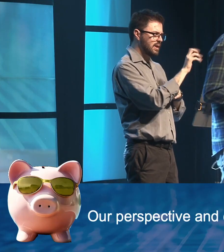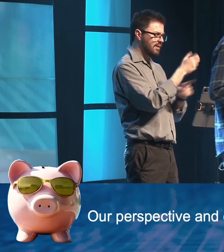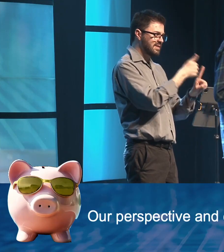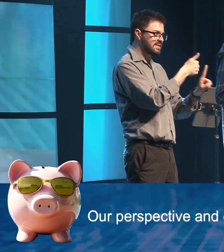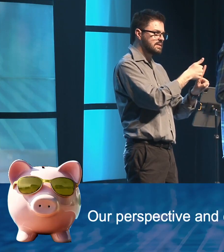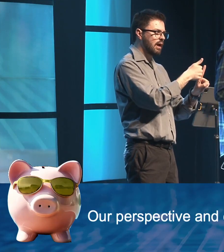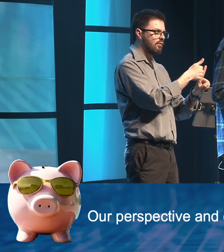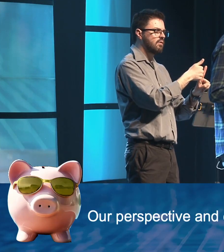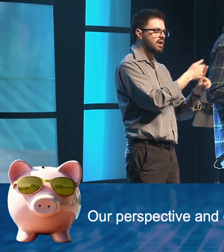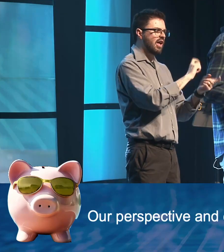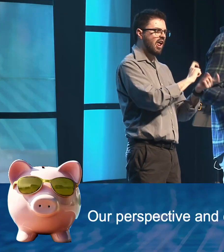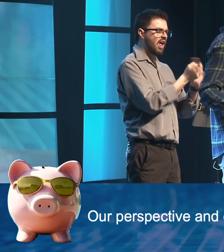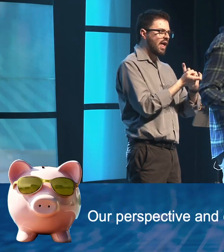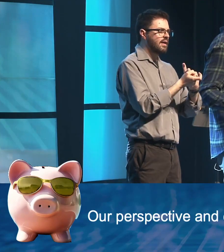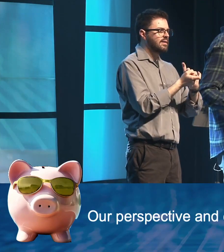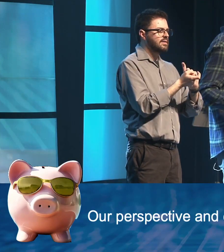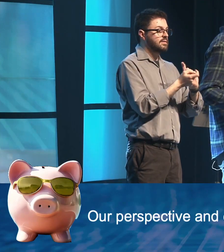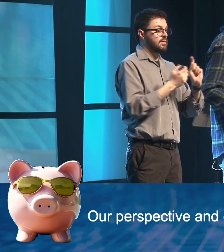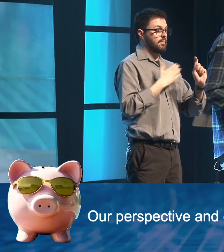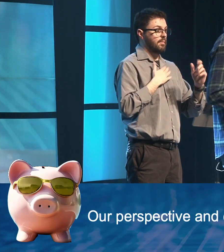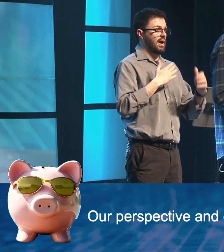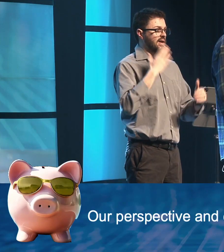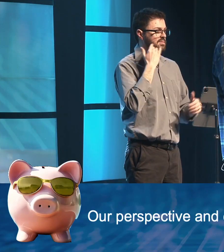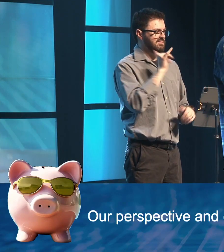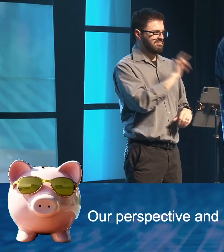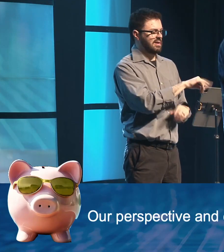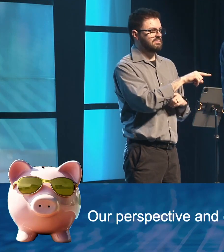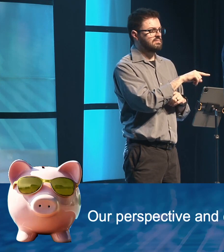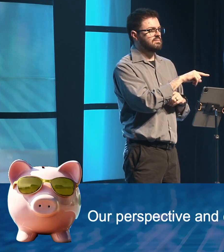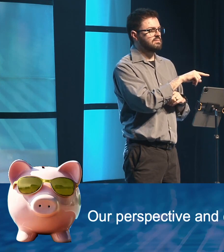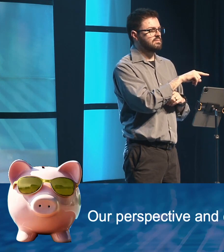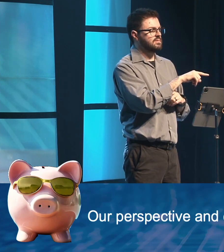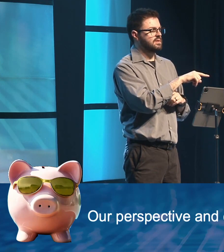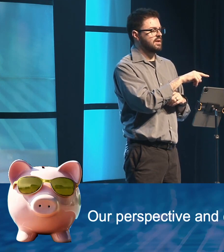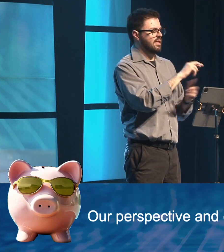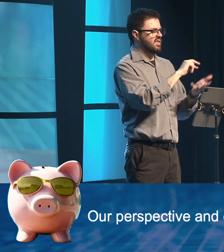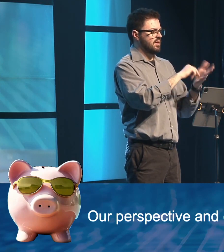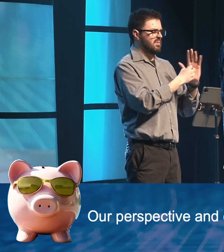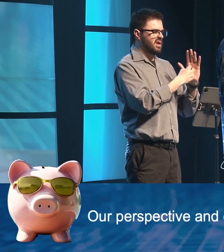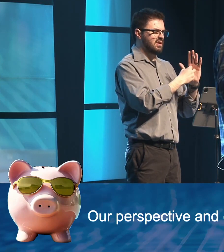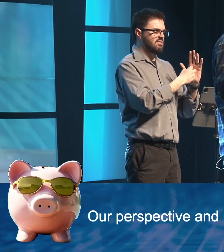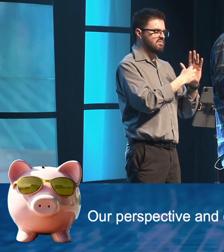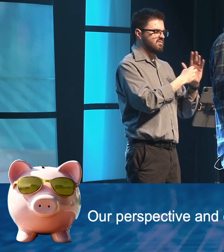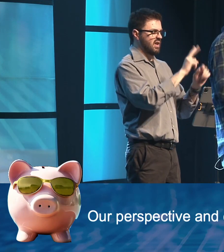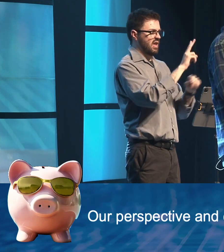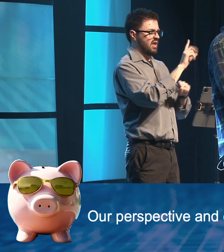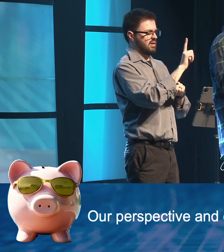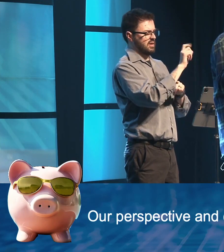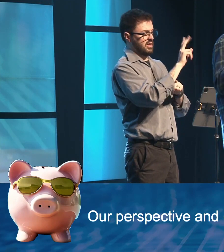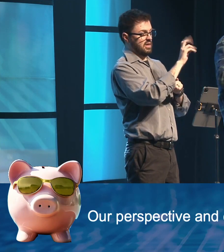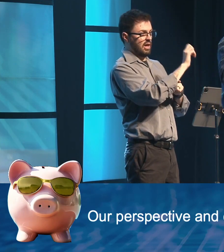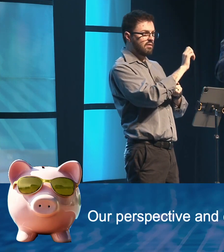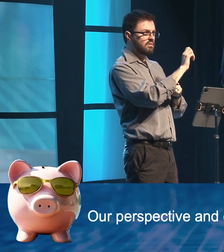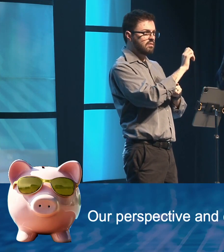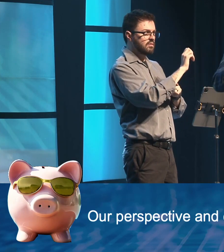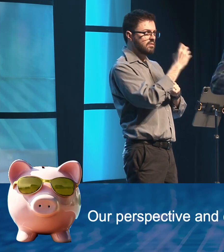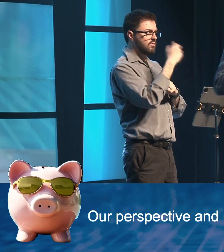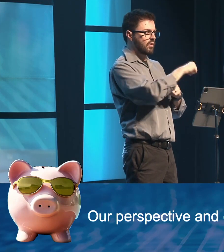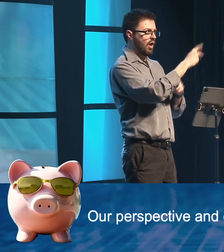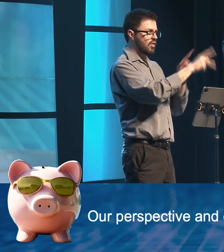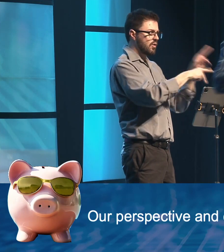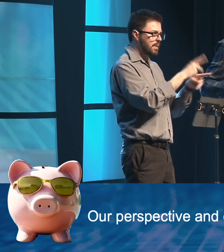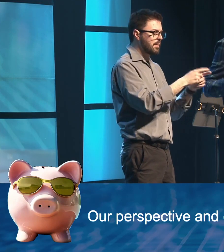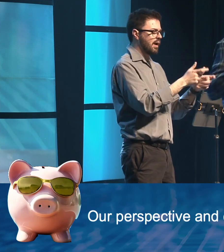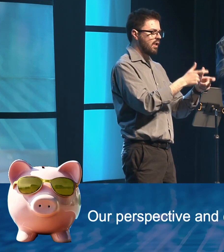life. What it really means to love people has just grown. It's just grown and grown and grown,